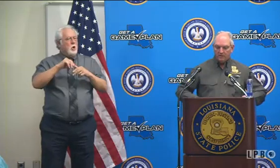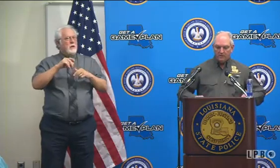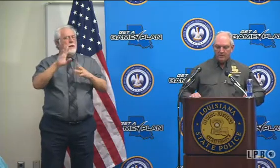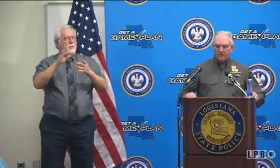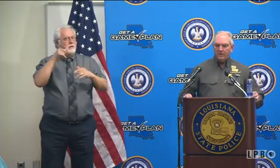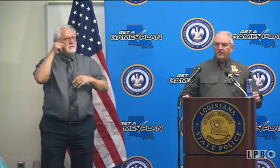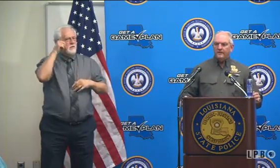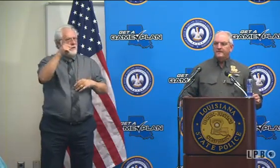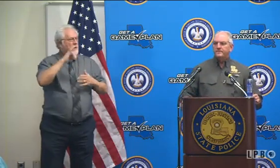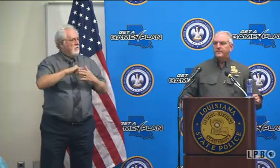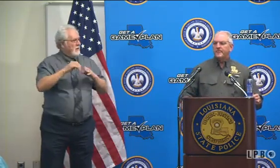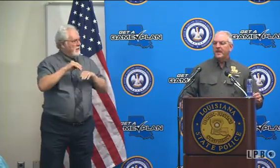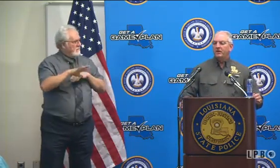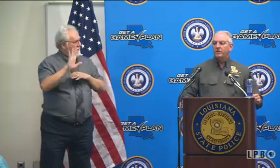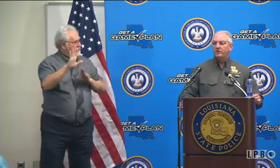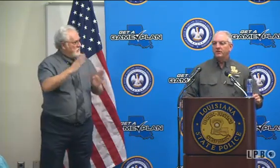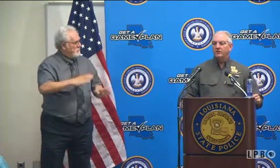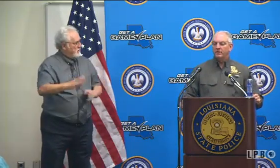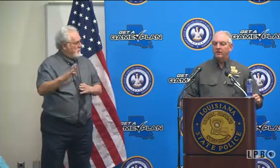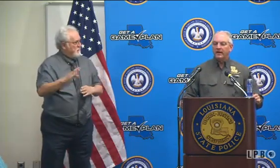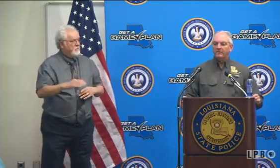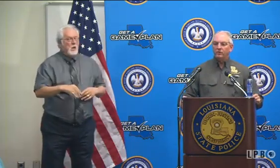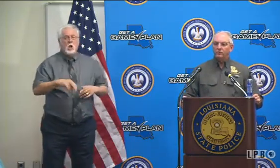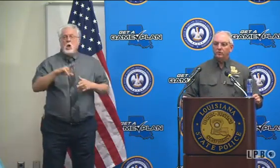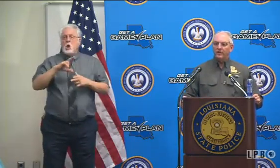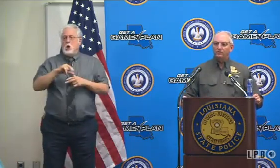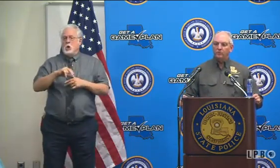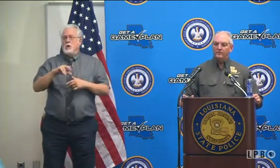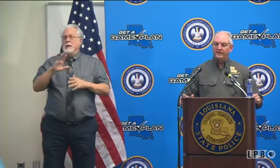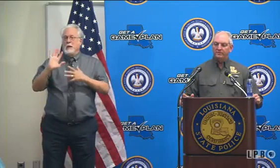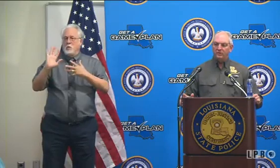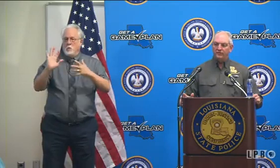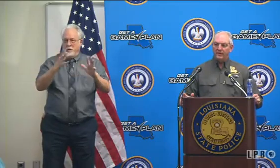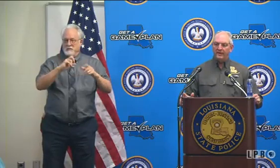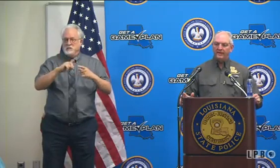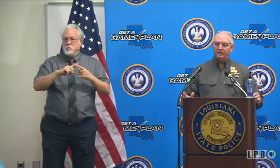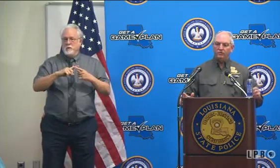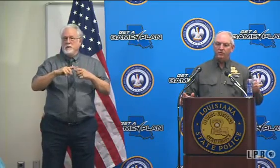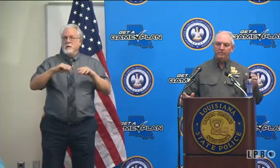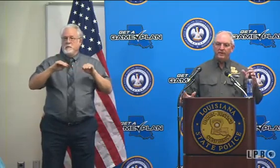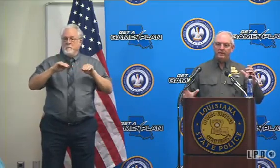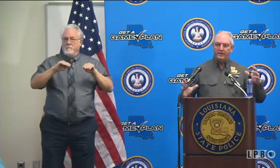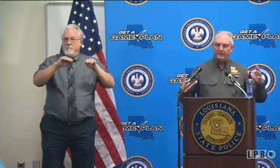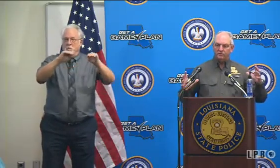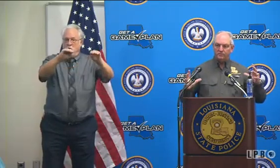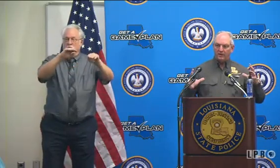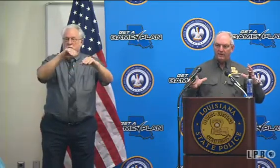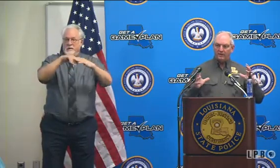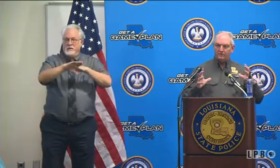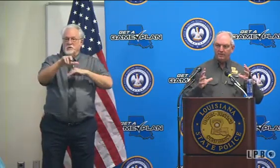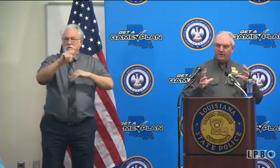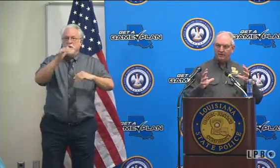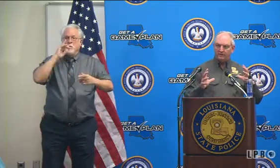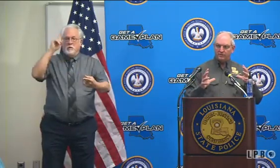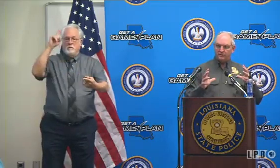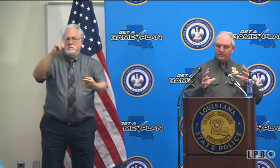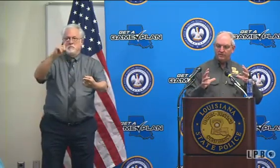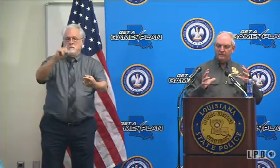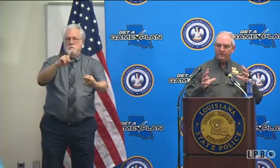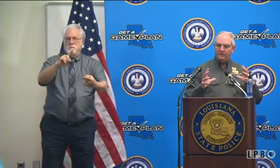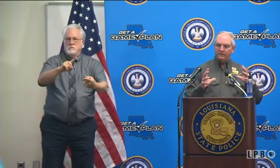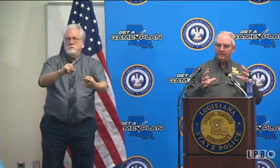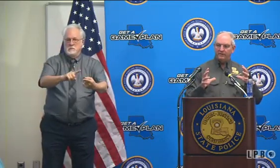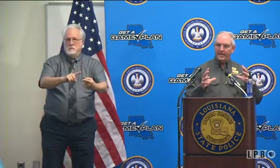affect that plan in any way? Yeah, well, the hurricane force winds, once they move inland, will be getting smaller and smaller in